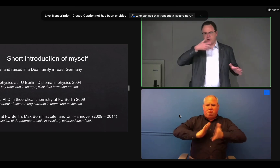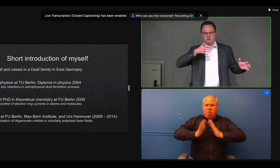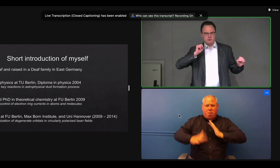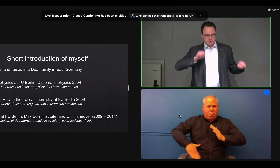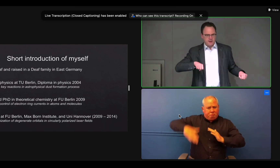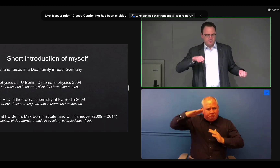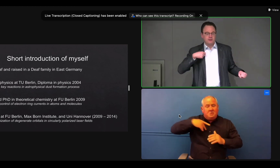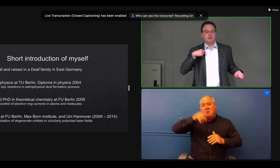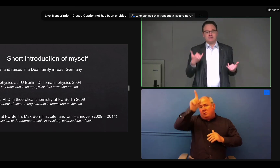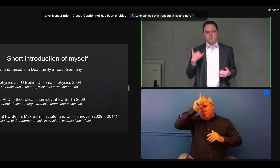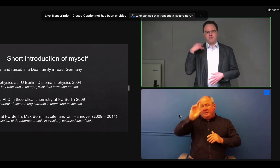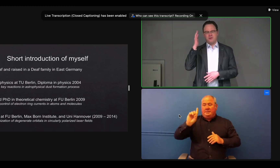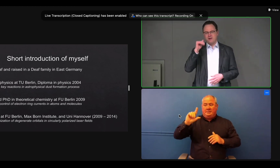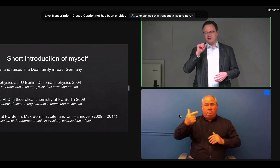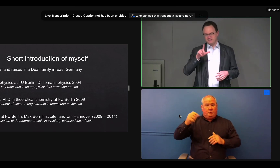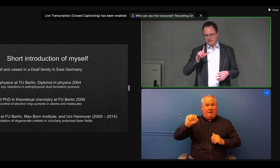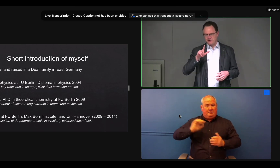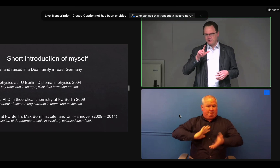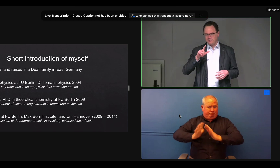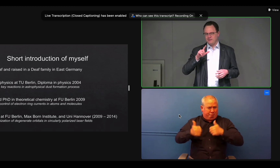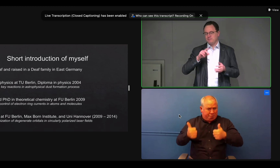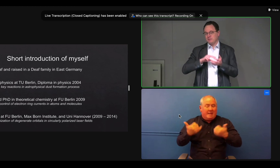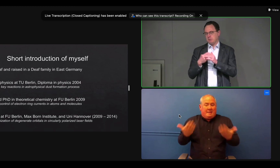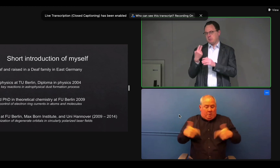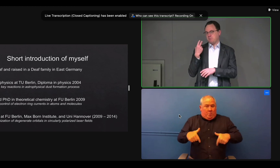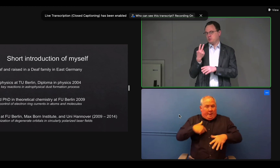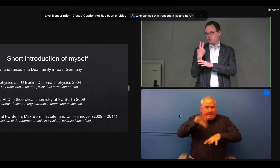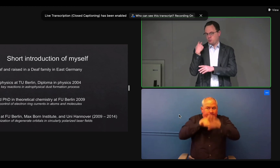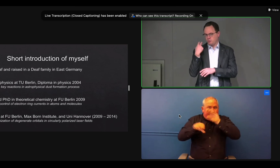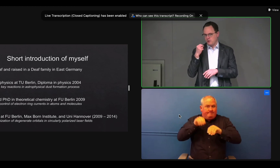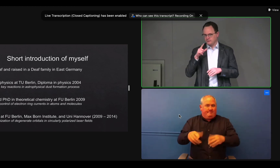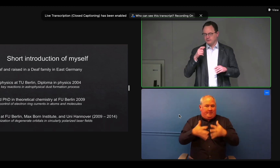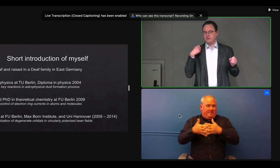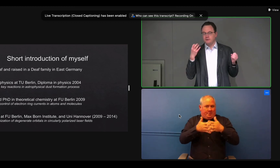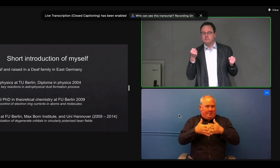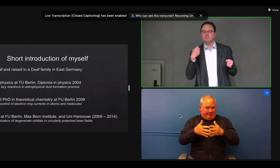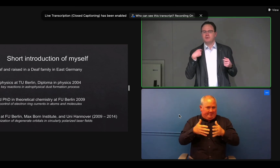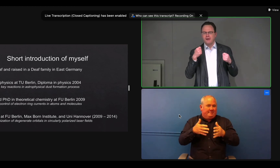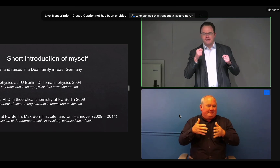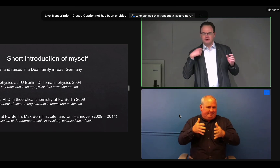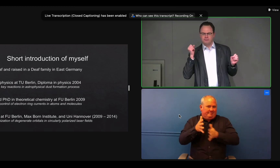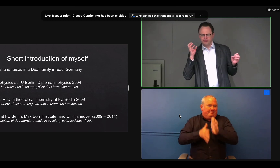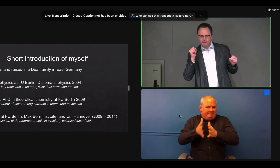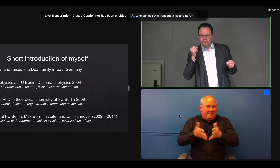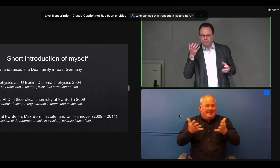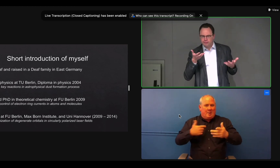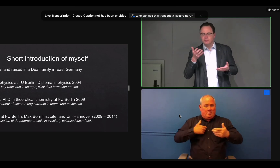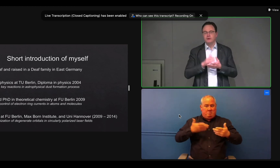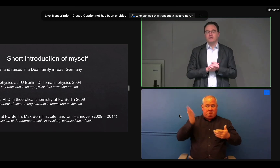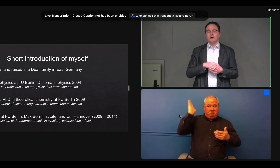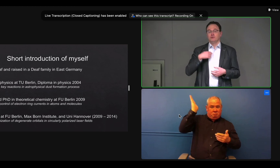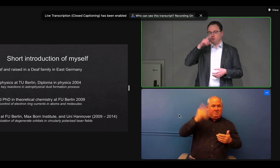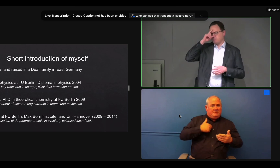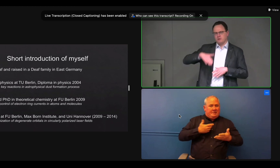program. I am part of a signing family, multi-generational signing family who uses DGS